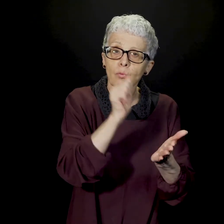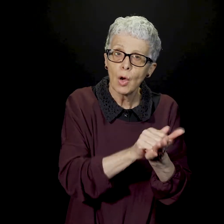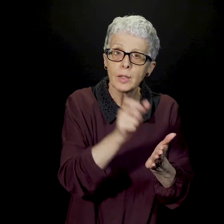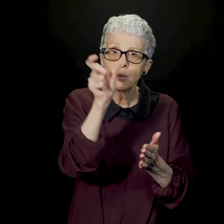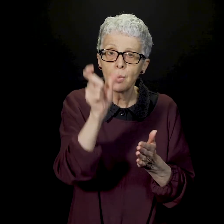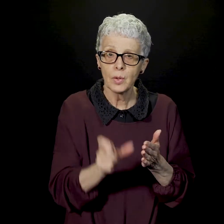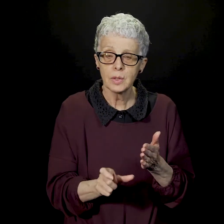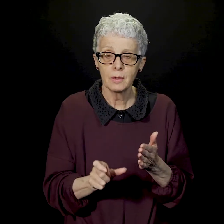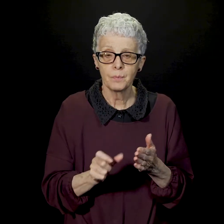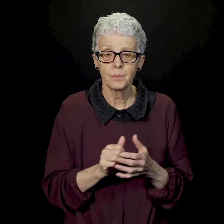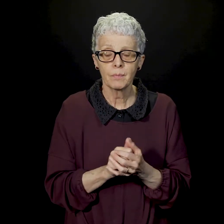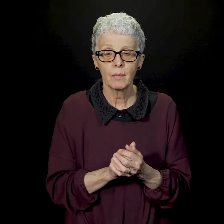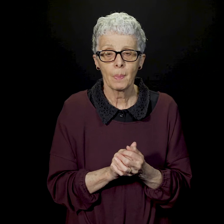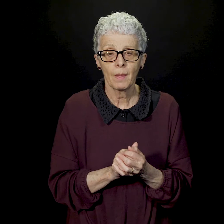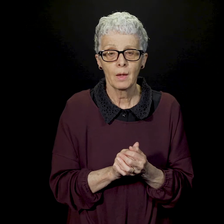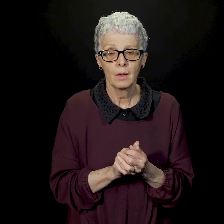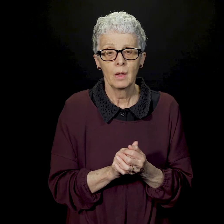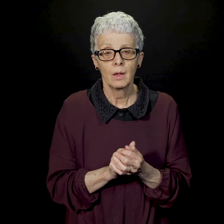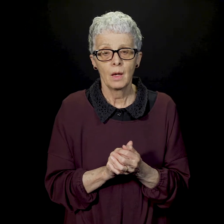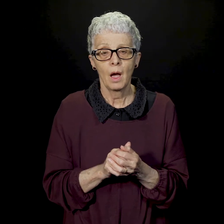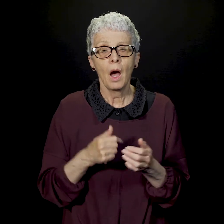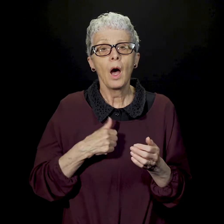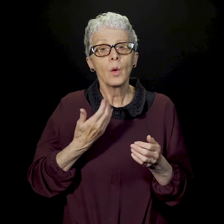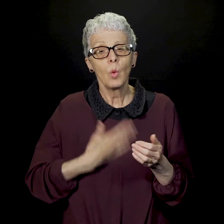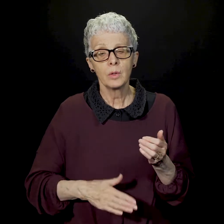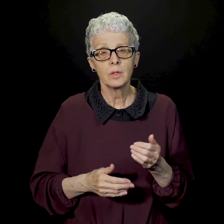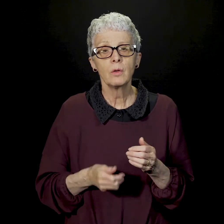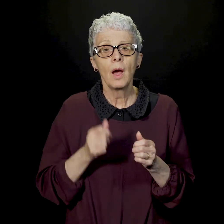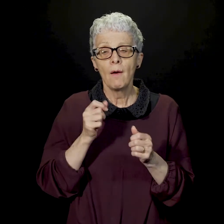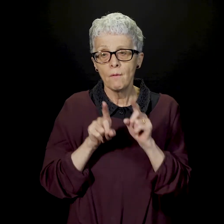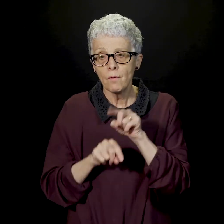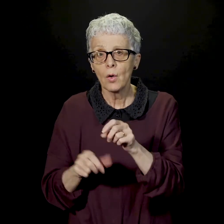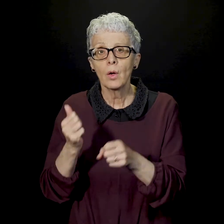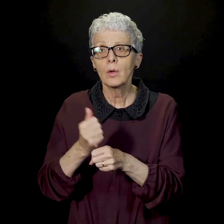If everyone else is going to choose normal, actually, I'm going to go for better than normal.